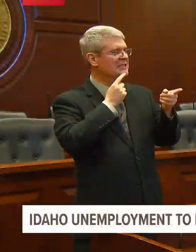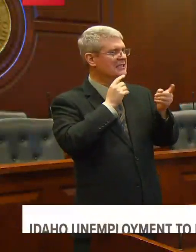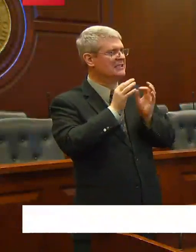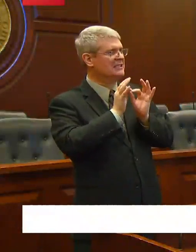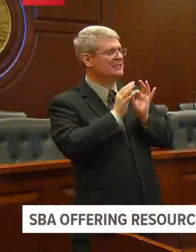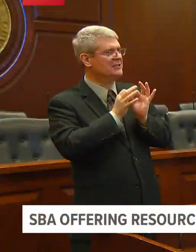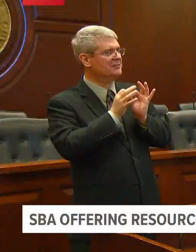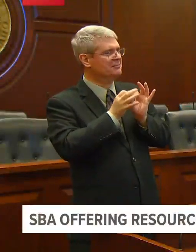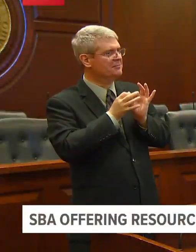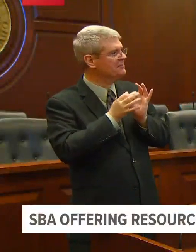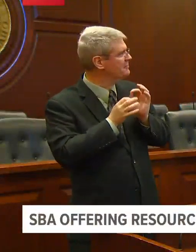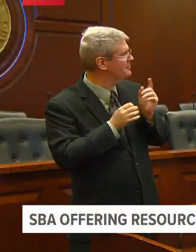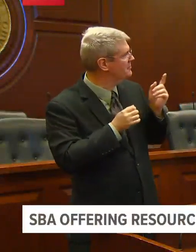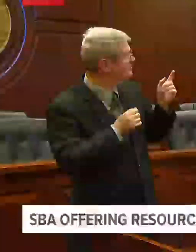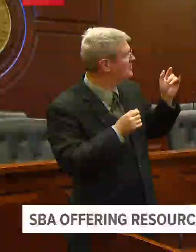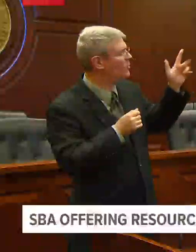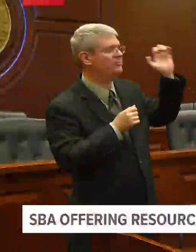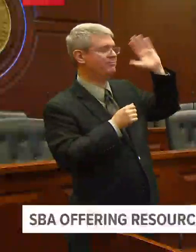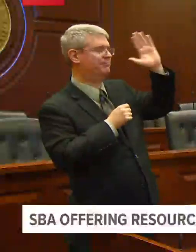Sure. Dave, can you come up here?